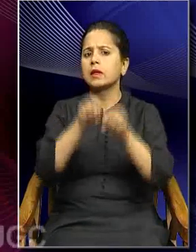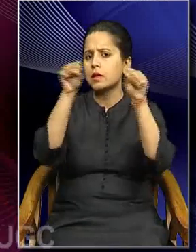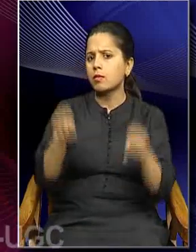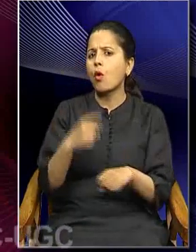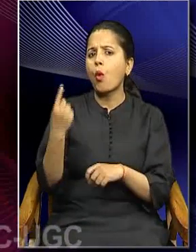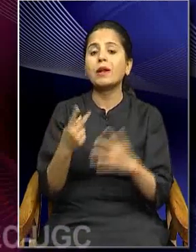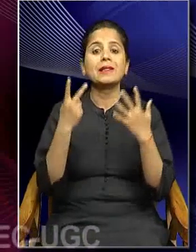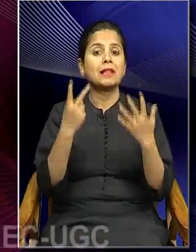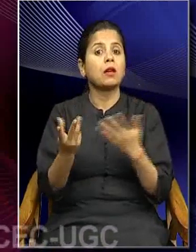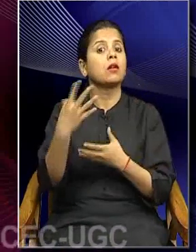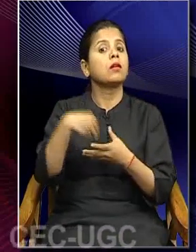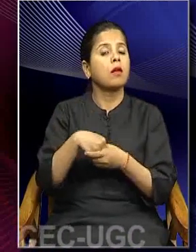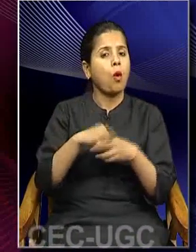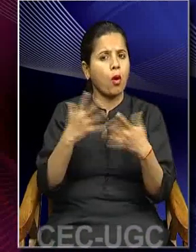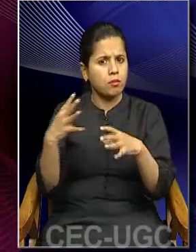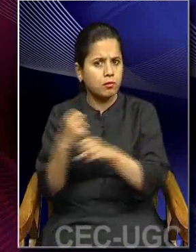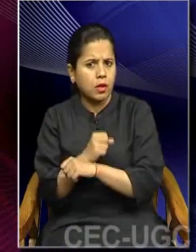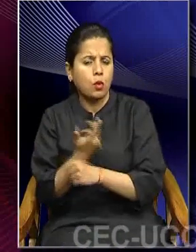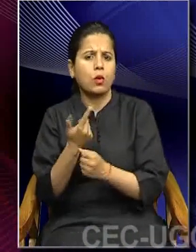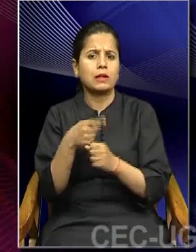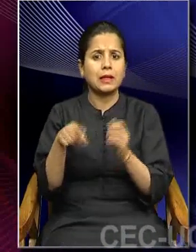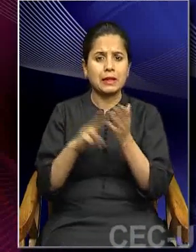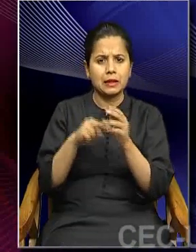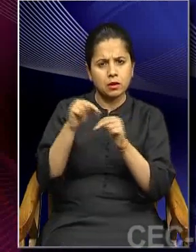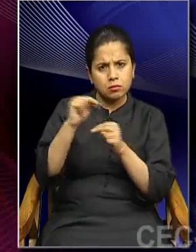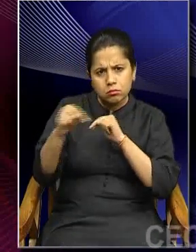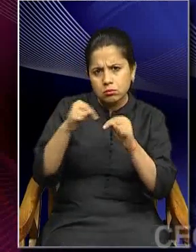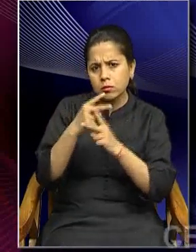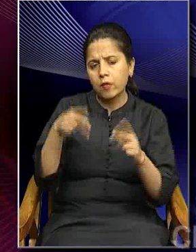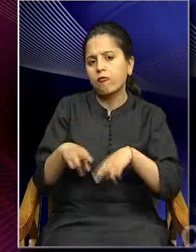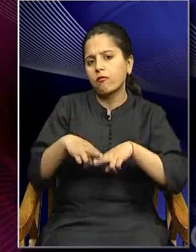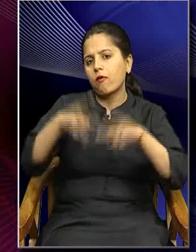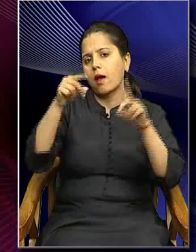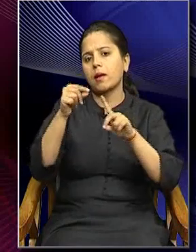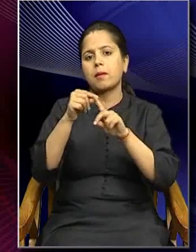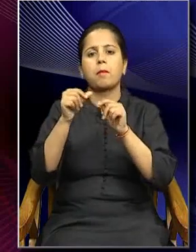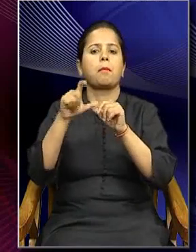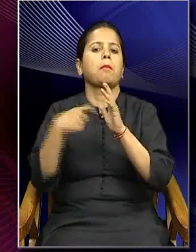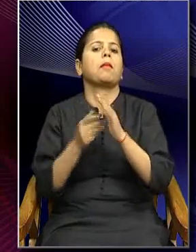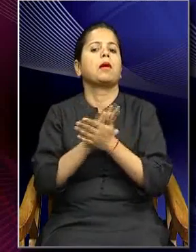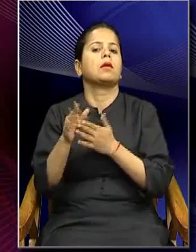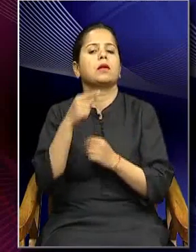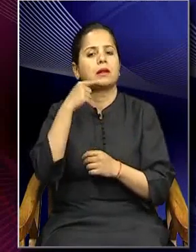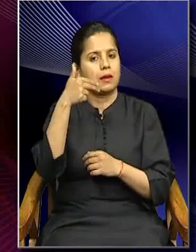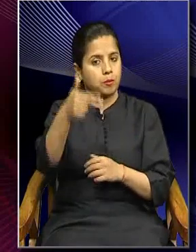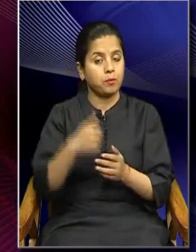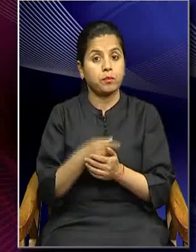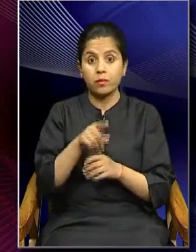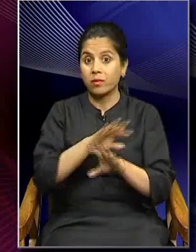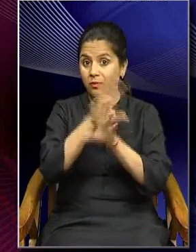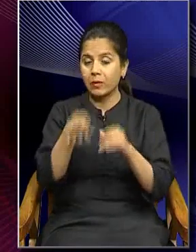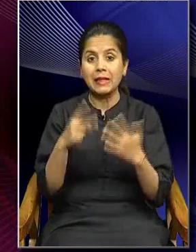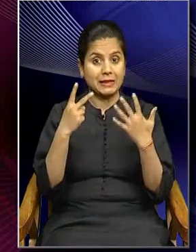7, including abhav or negation, were considered as the final padarthas. So, these